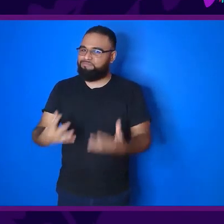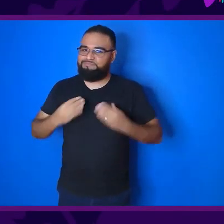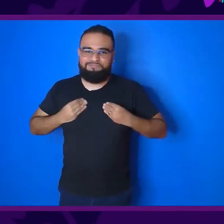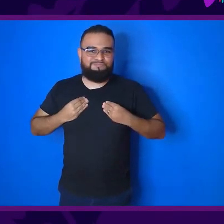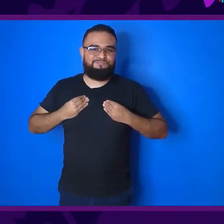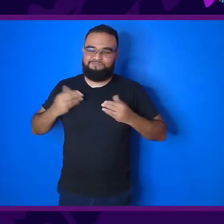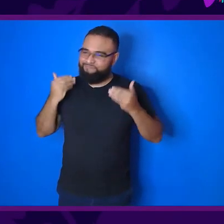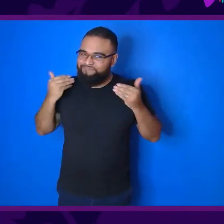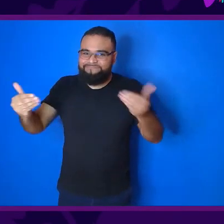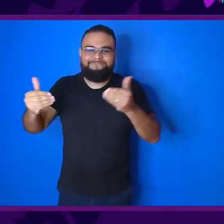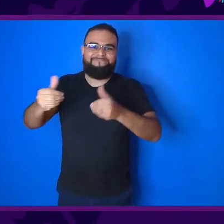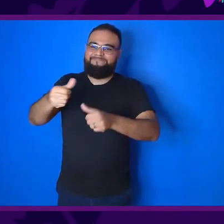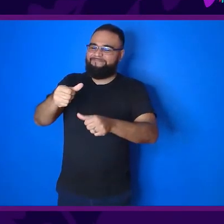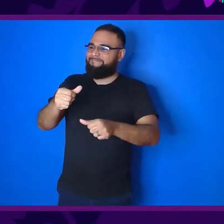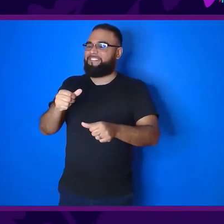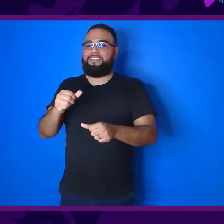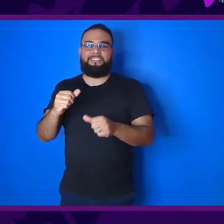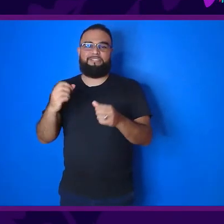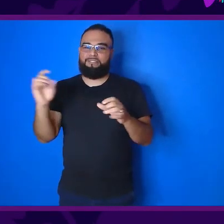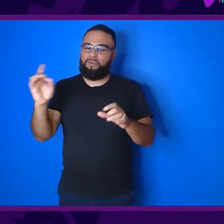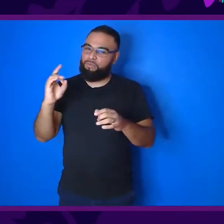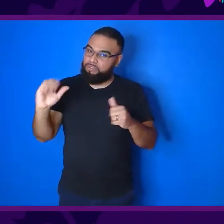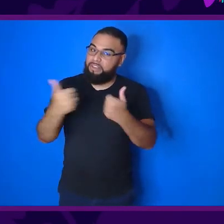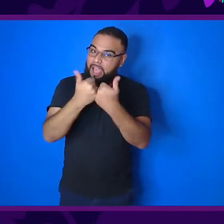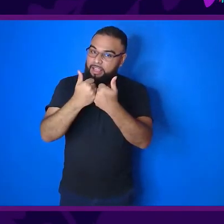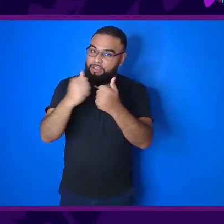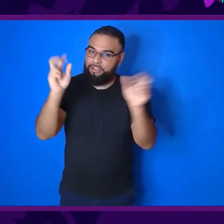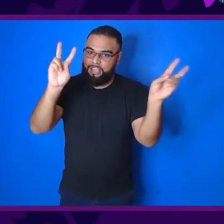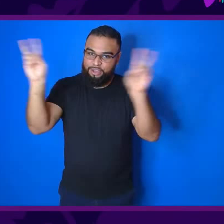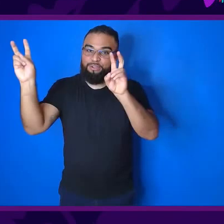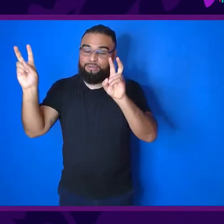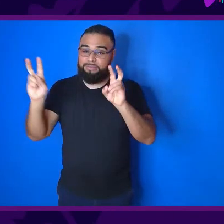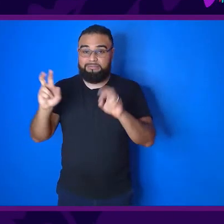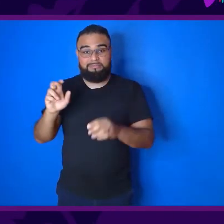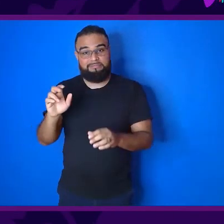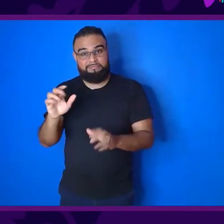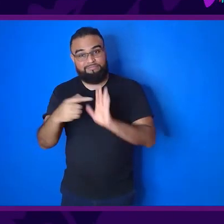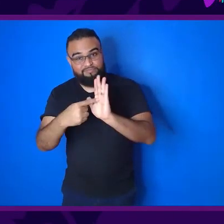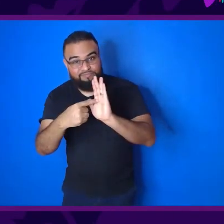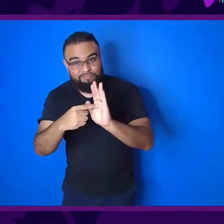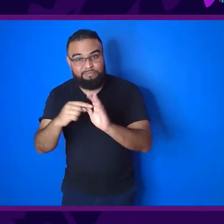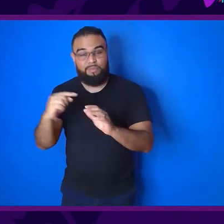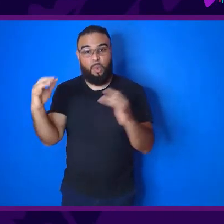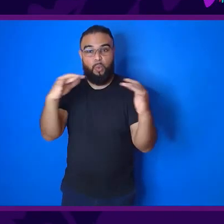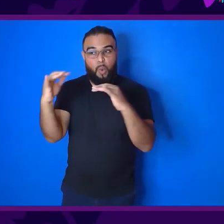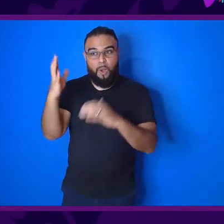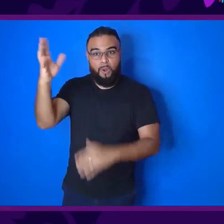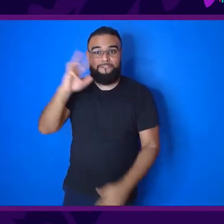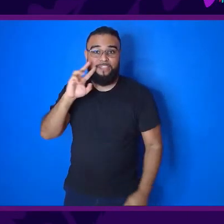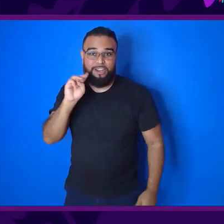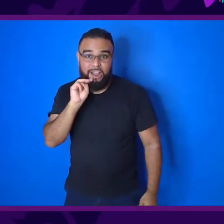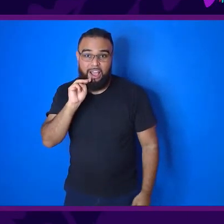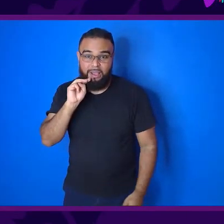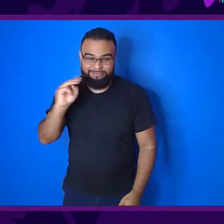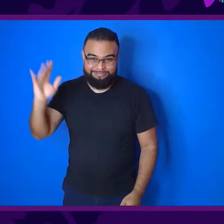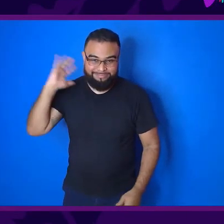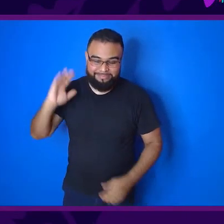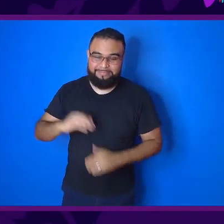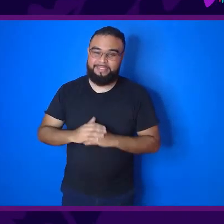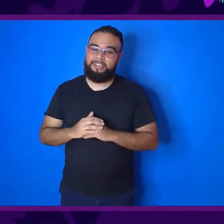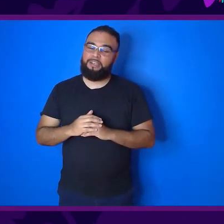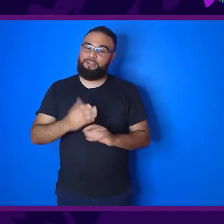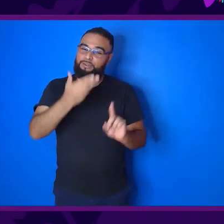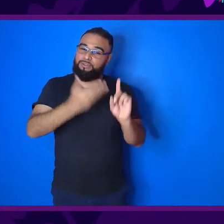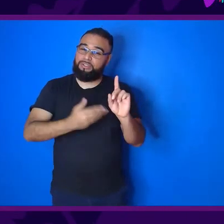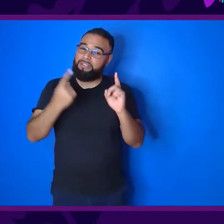before anybody ever did that. And her bravery and, she's always used her celebrity to fight for causes.